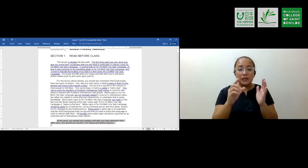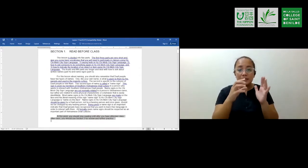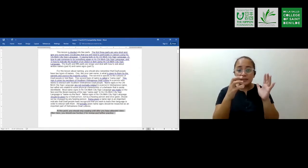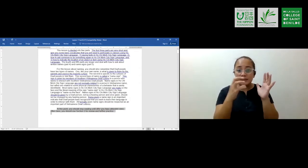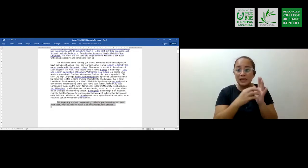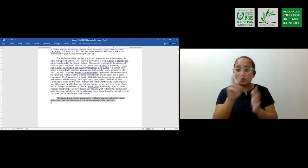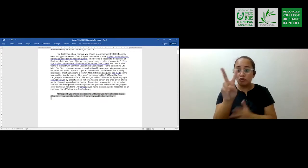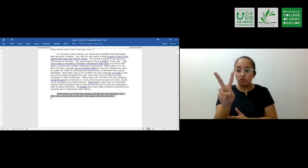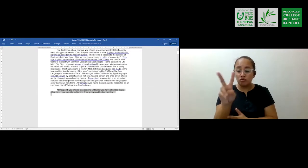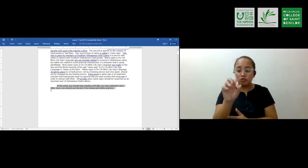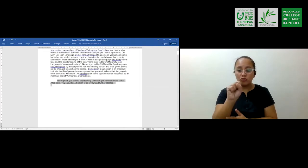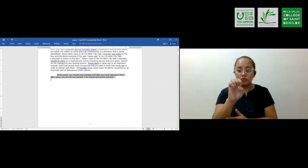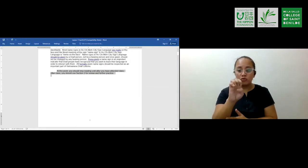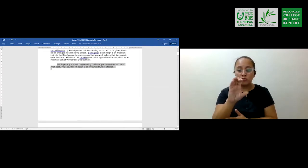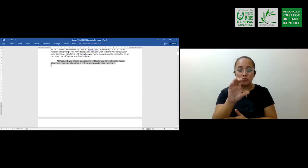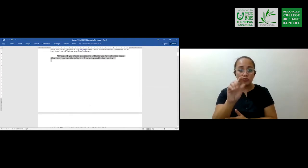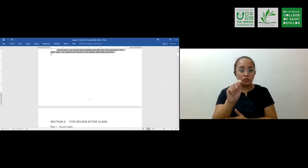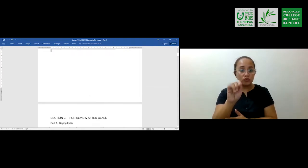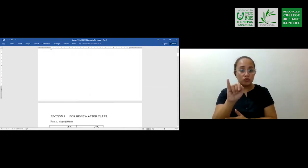Section 2.